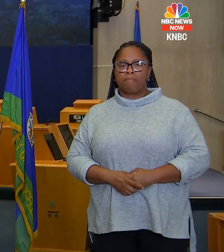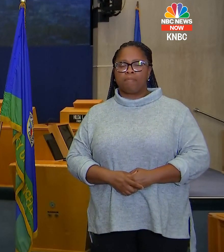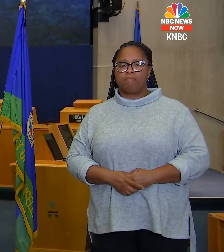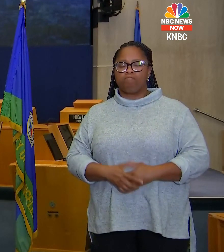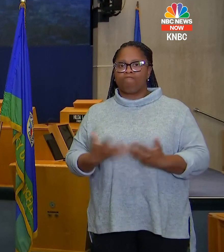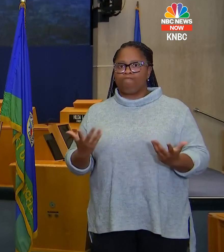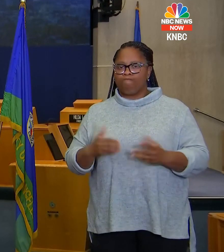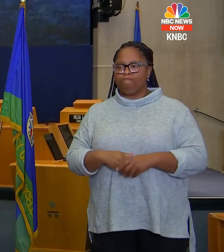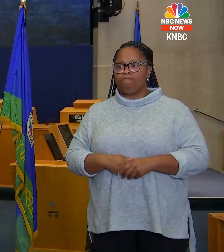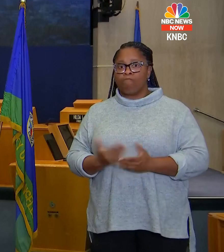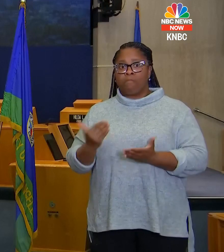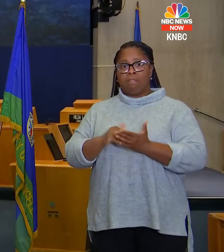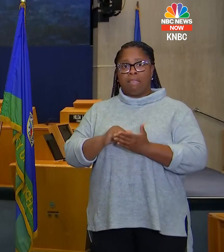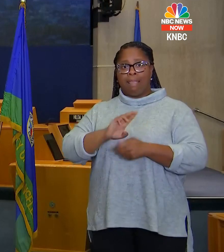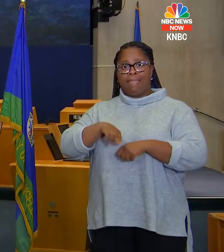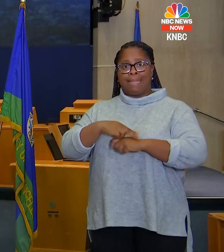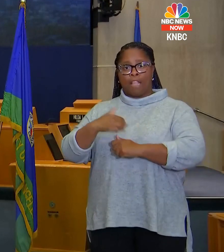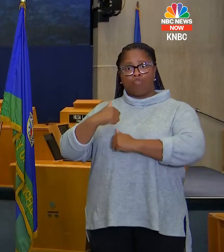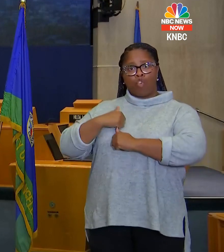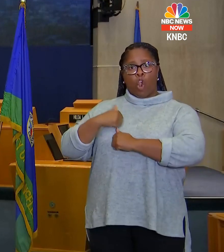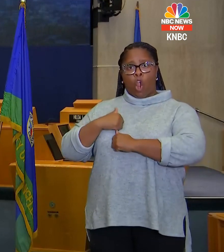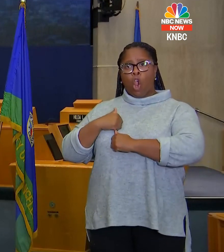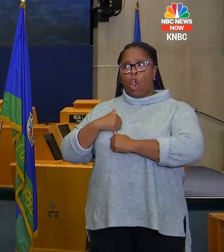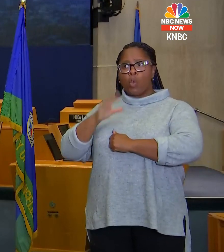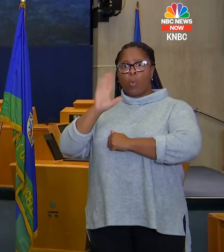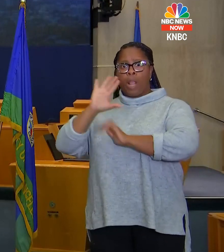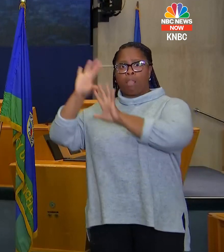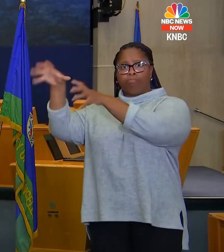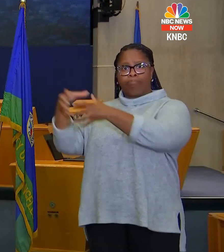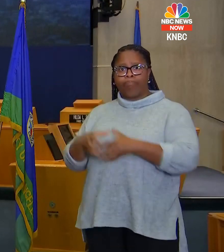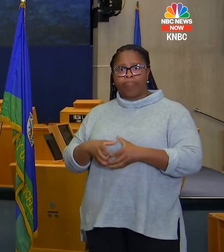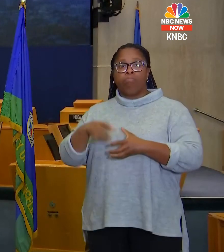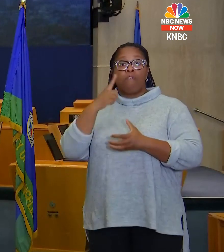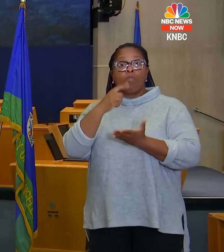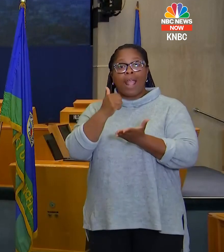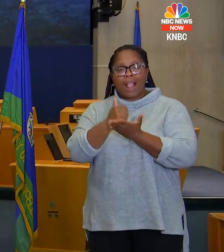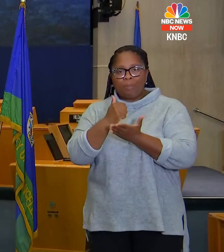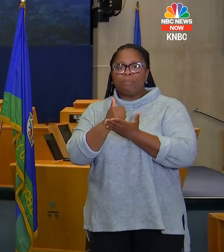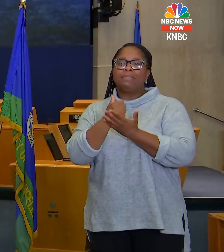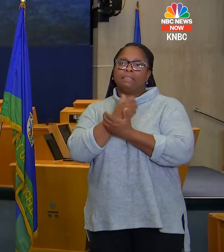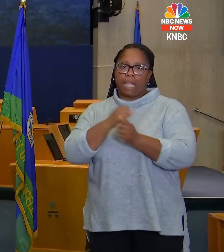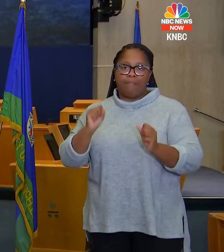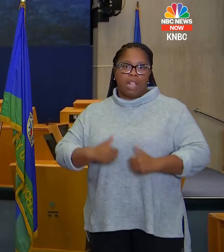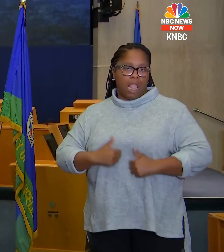And again, they are here to help us all, and the whole idea is to save lives.